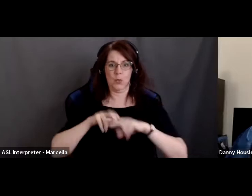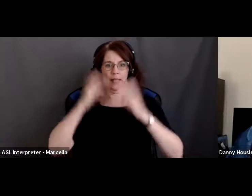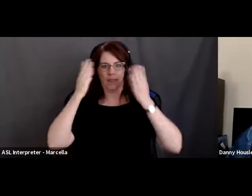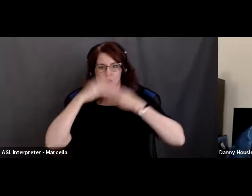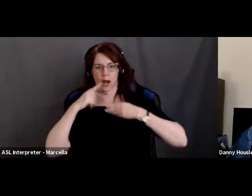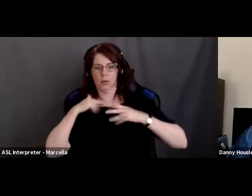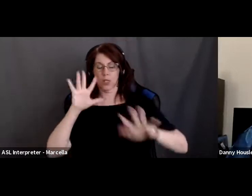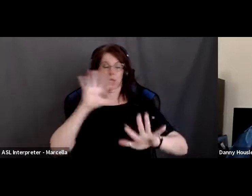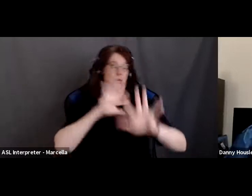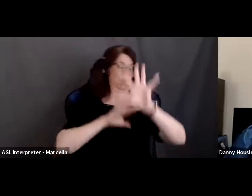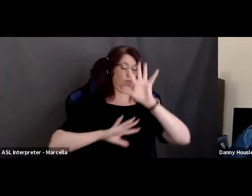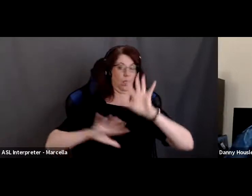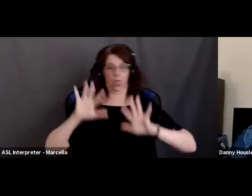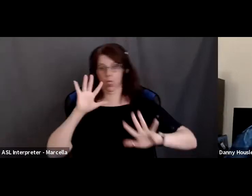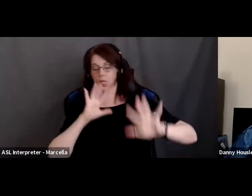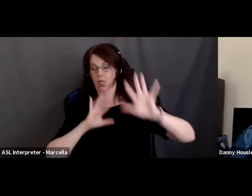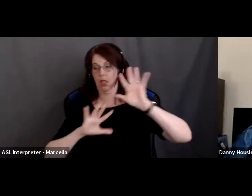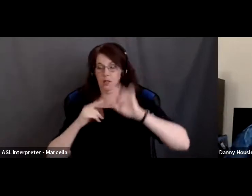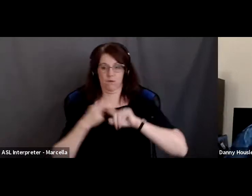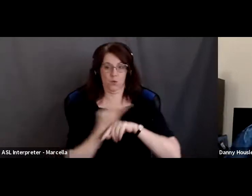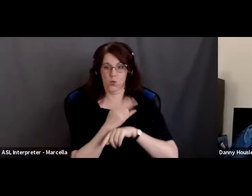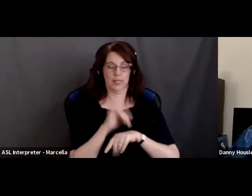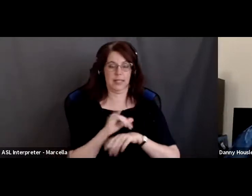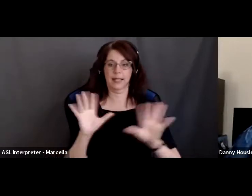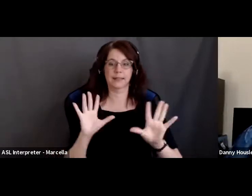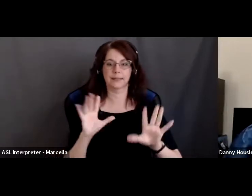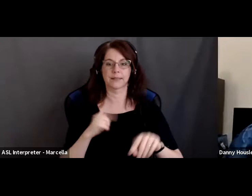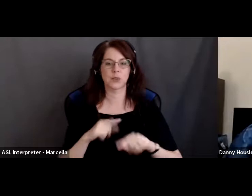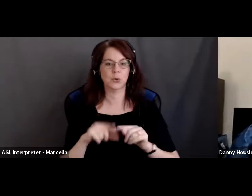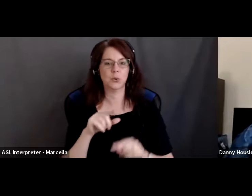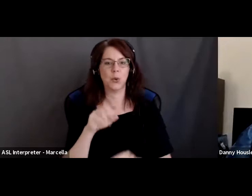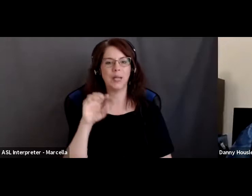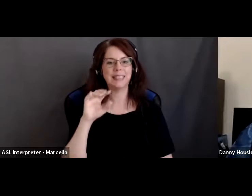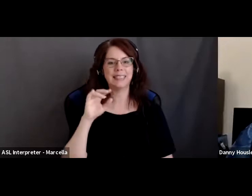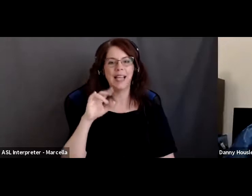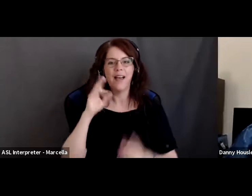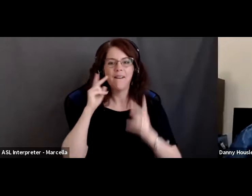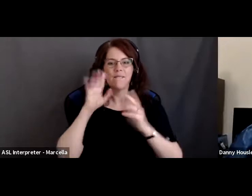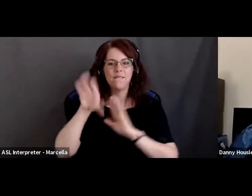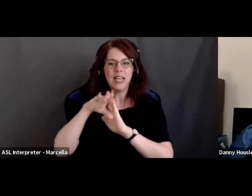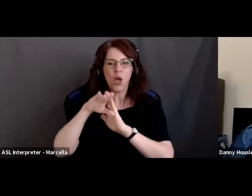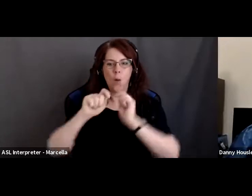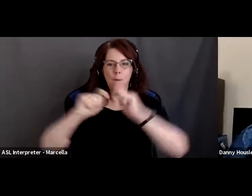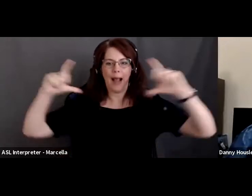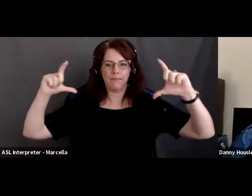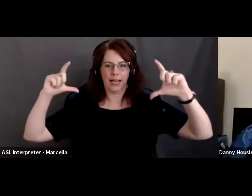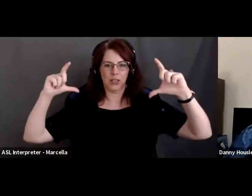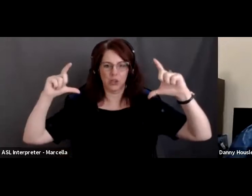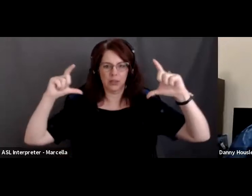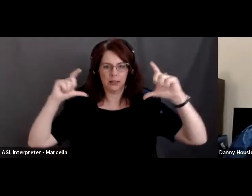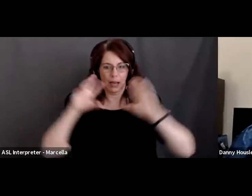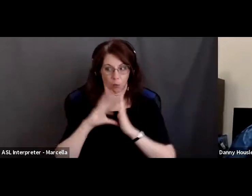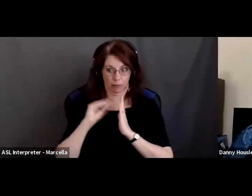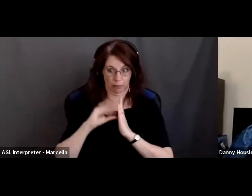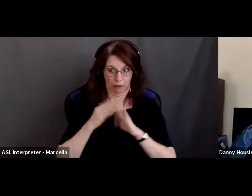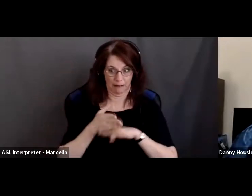so disoriented from using it. The eSight is video magnification, and we learned after